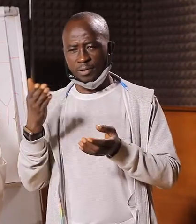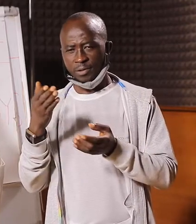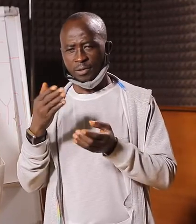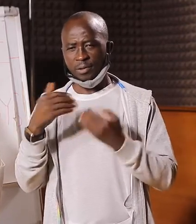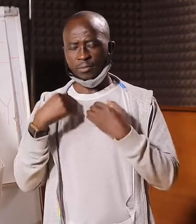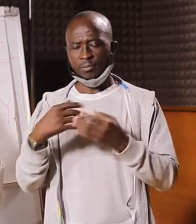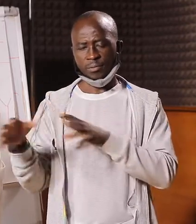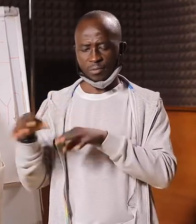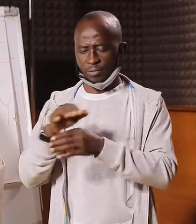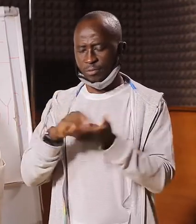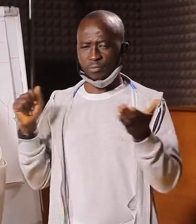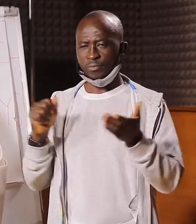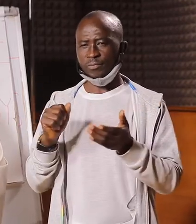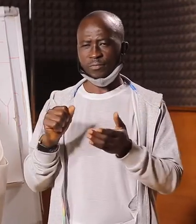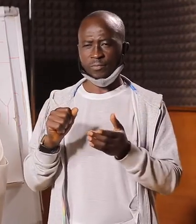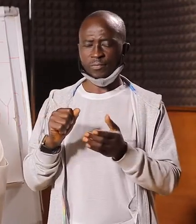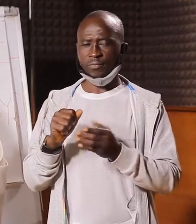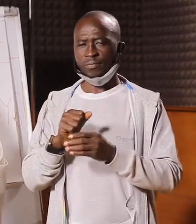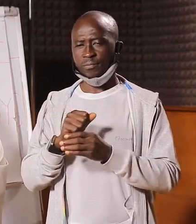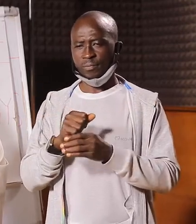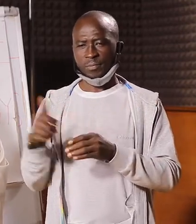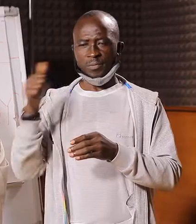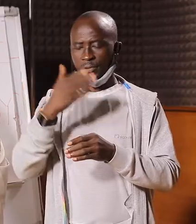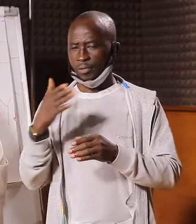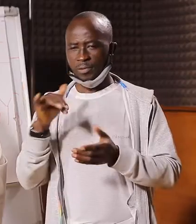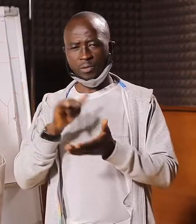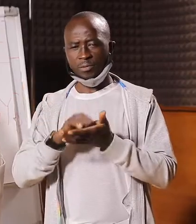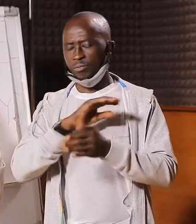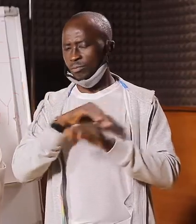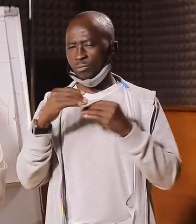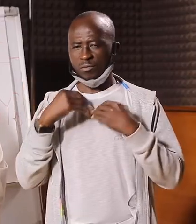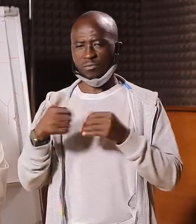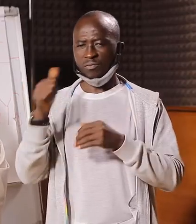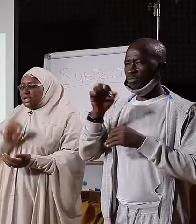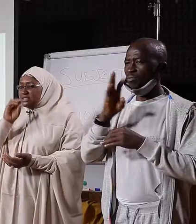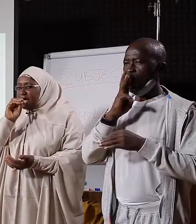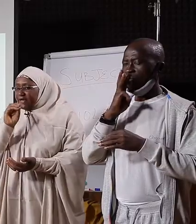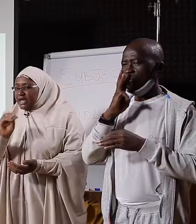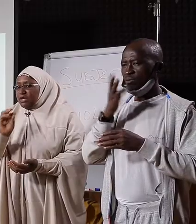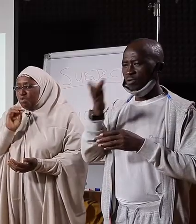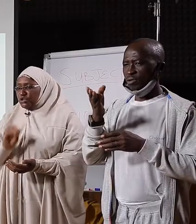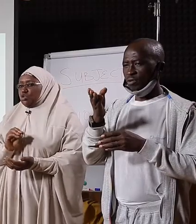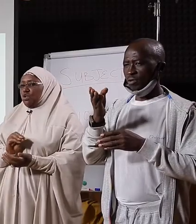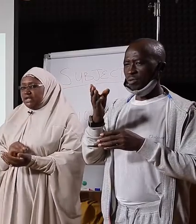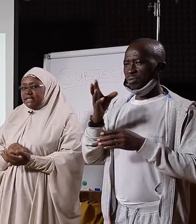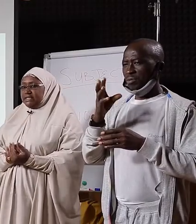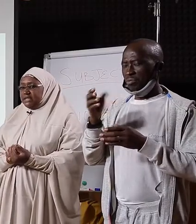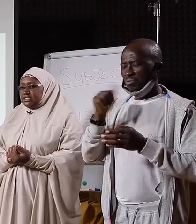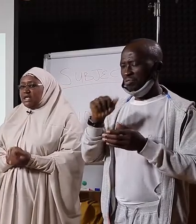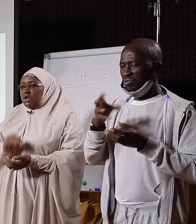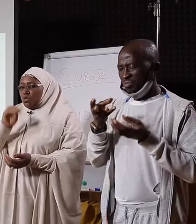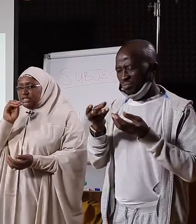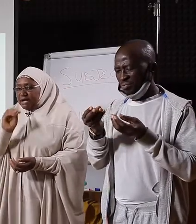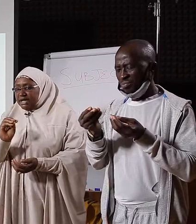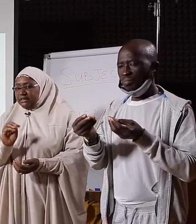has been taken away or has been absorbed. Anything that doesn't have any water in it or doesn't have any moisture content in